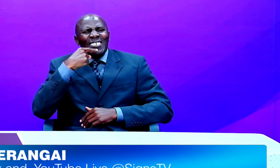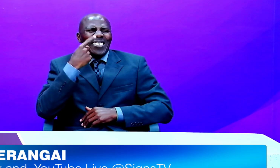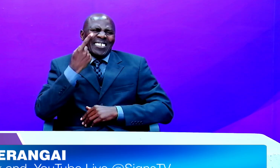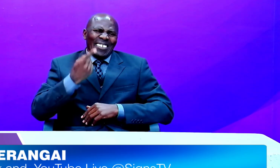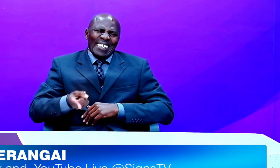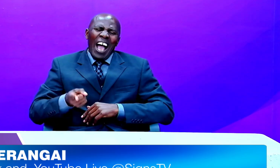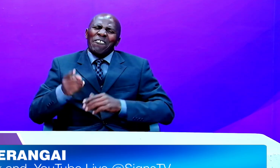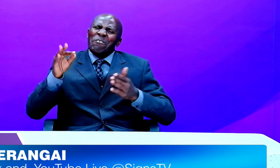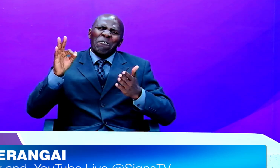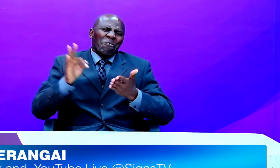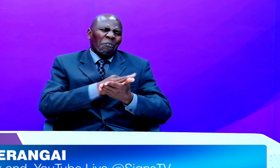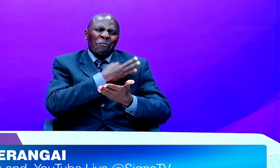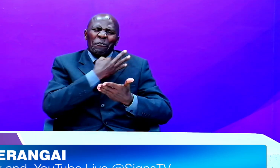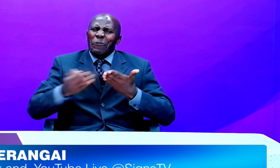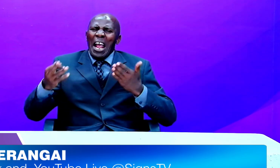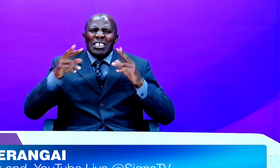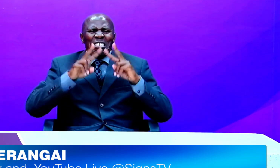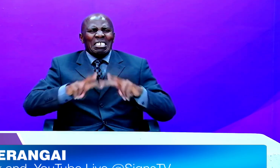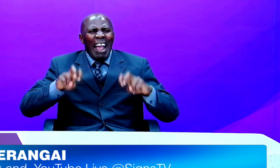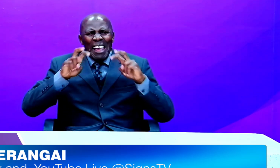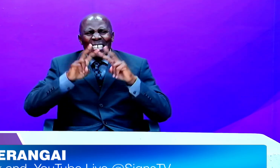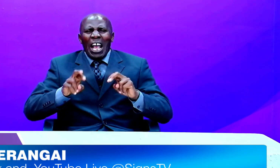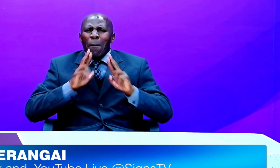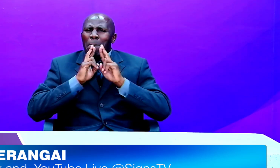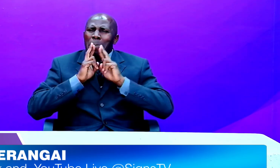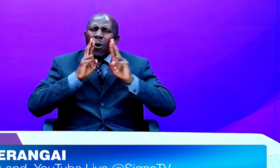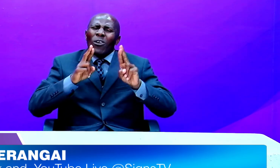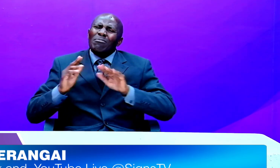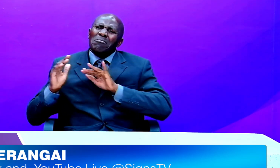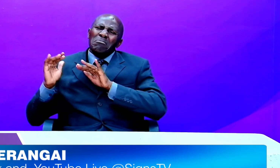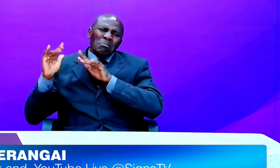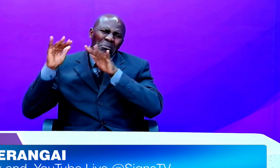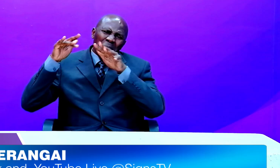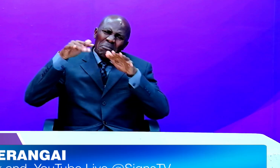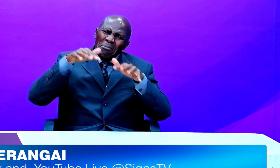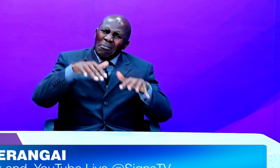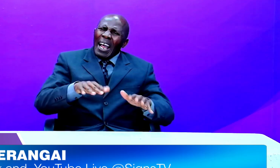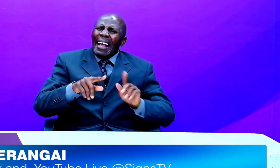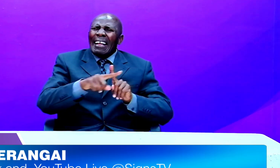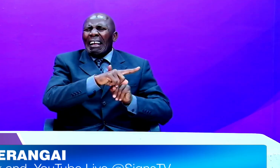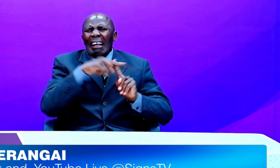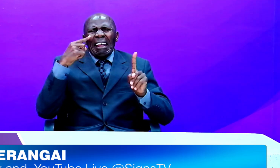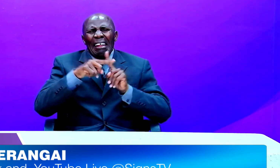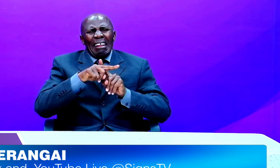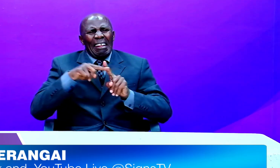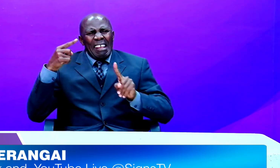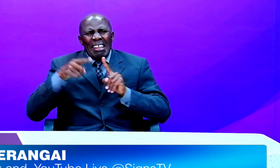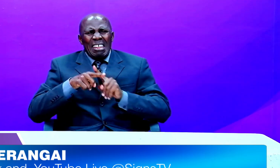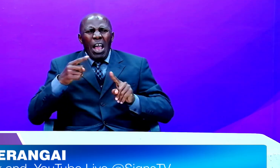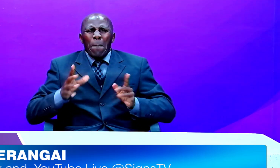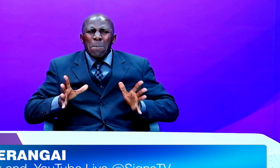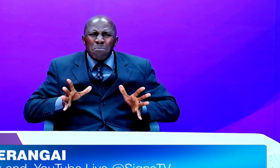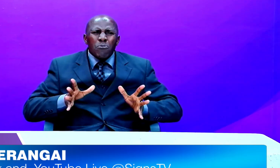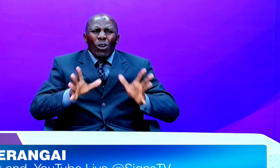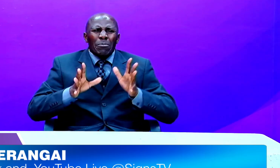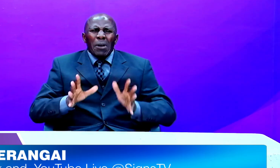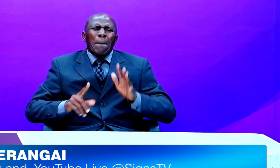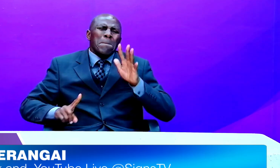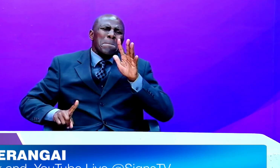the opposition continues to escalate its criticism of the government, alleging a failure to curb what they describe as a